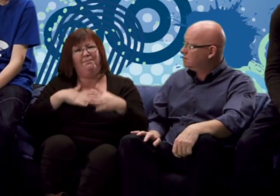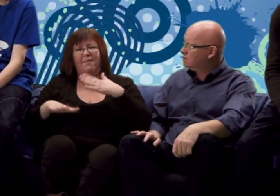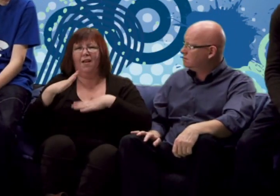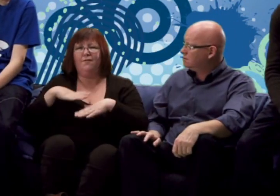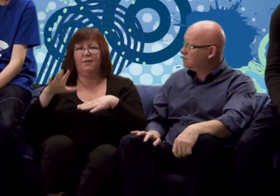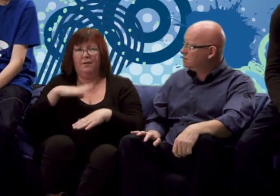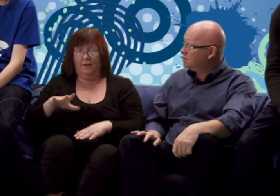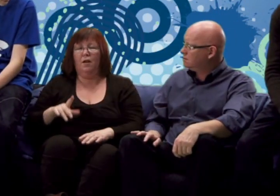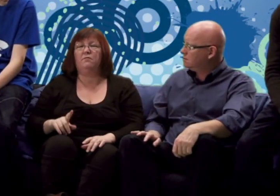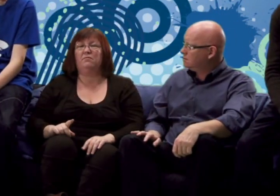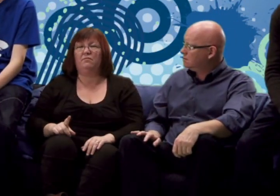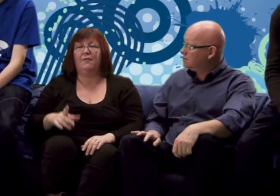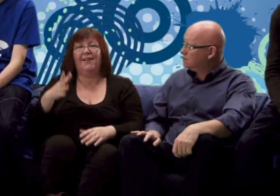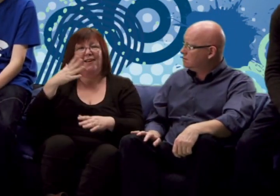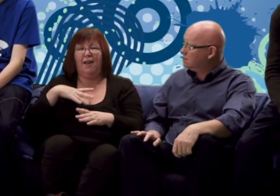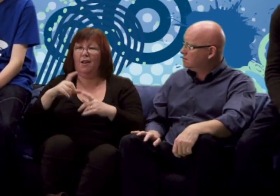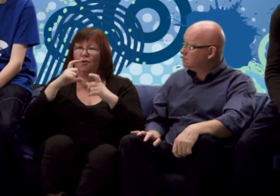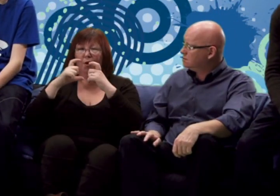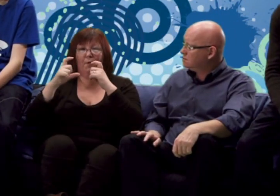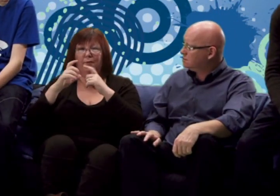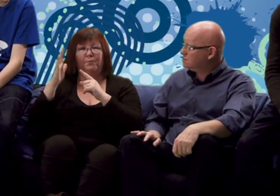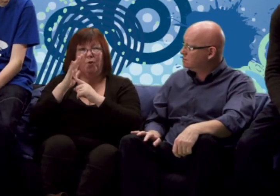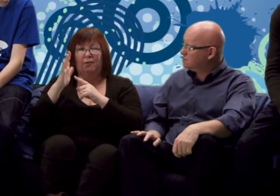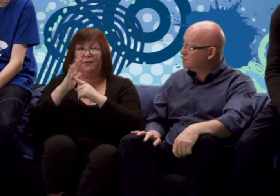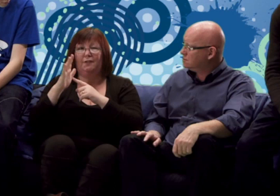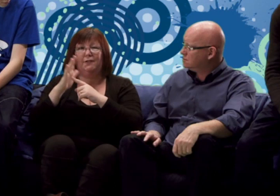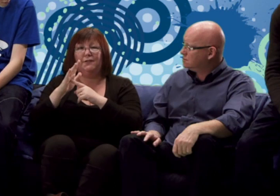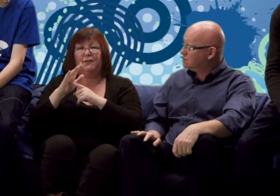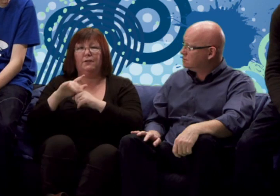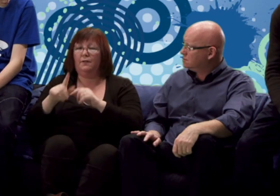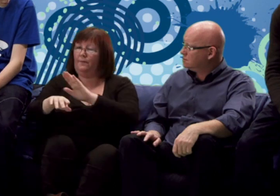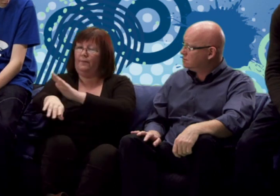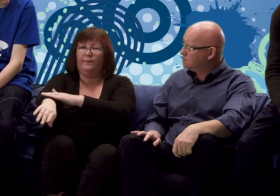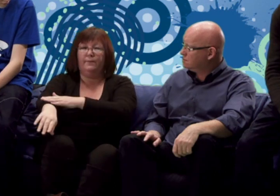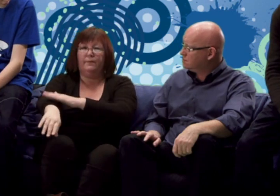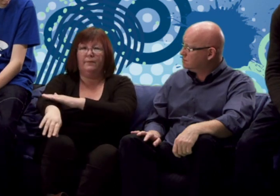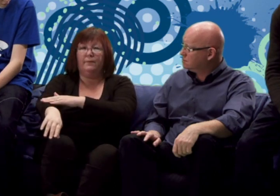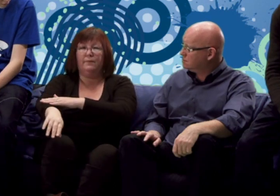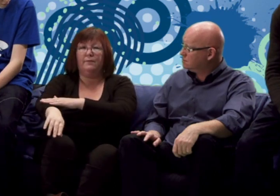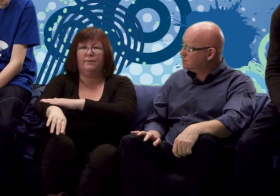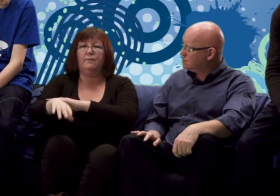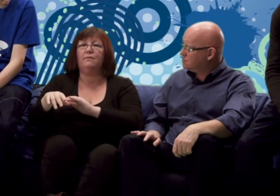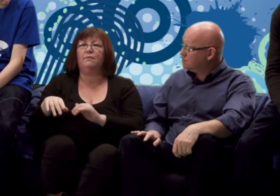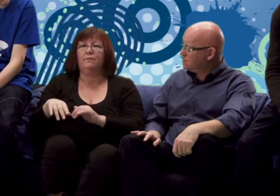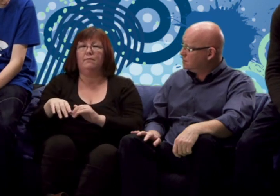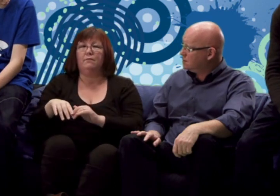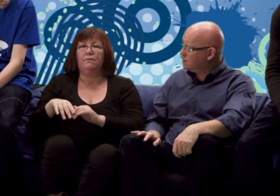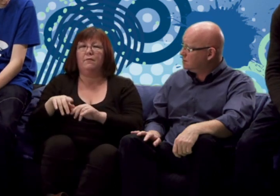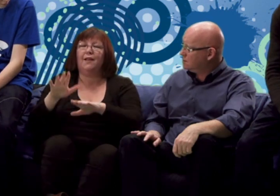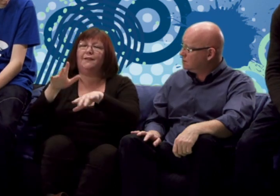I know that I had to be patient with children because communication is vital. Again, it's about tapping them on the arm, and you have to